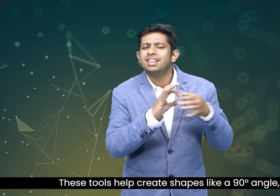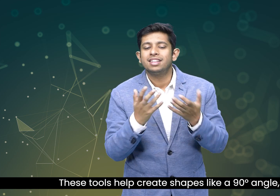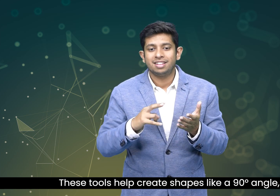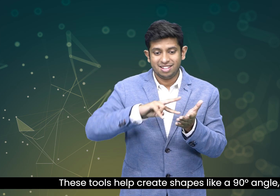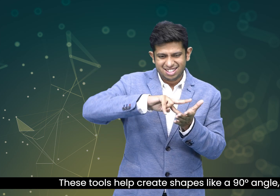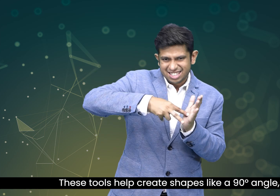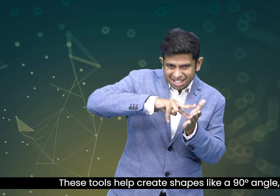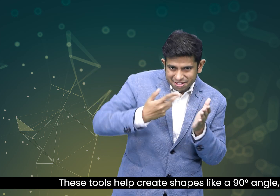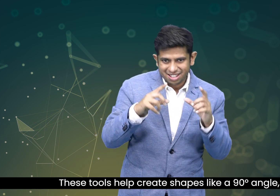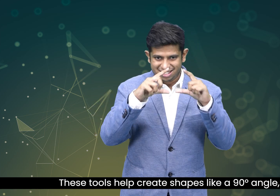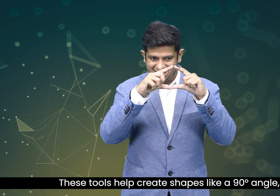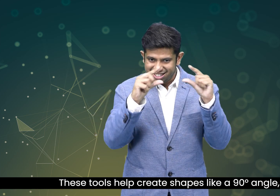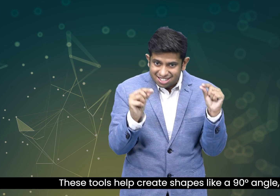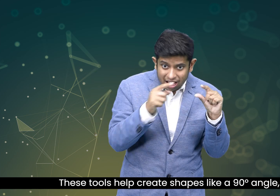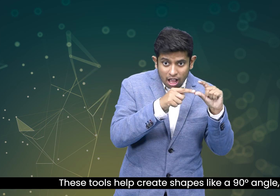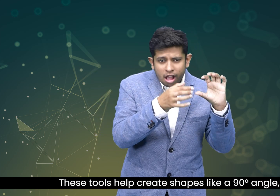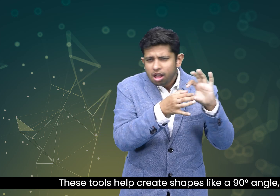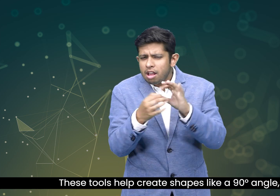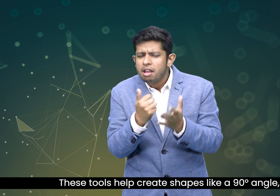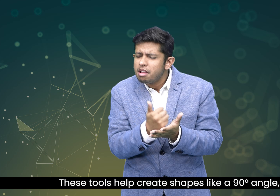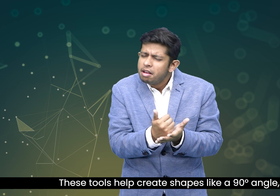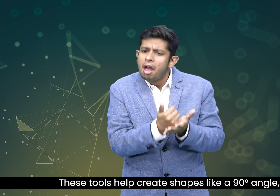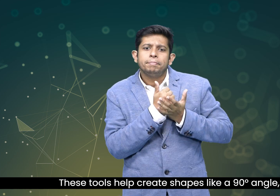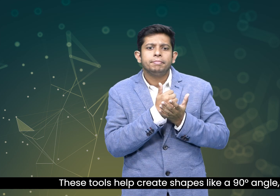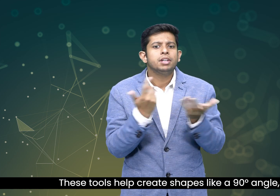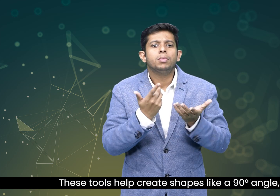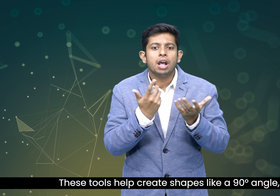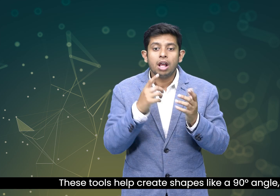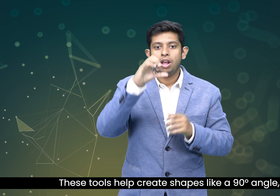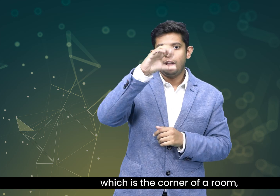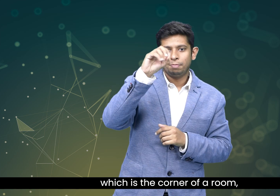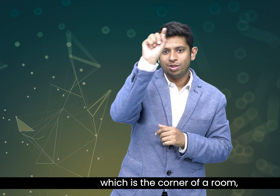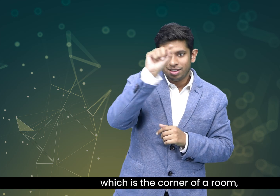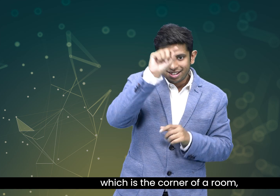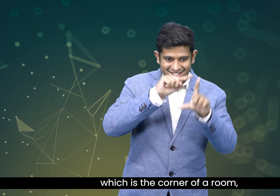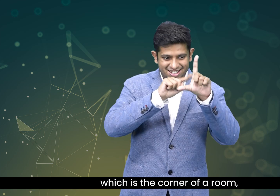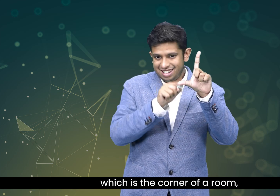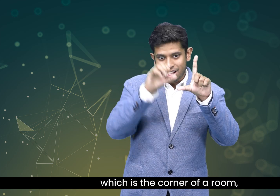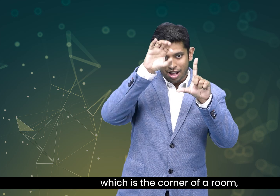These tools help create shapes like a 90-degree angle, which is the corner of a room,